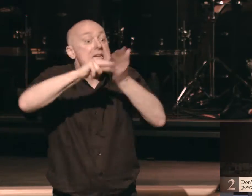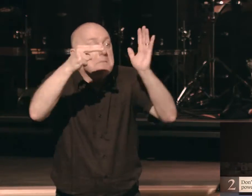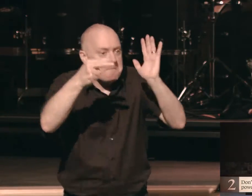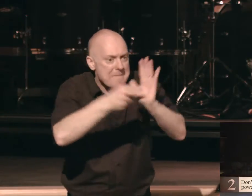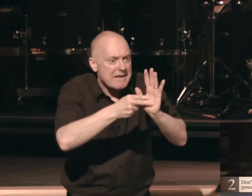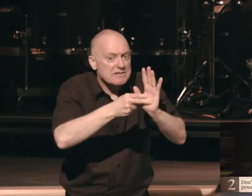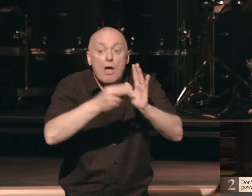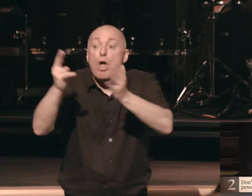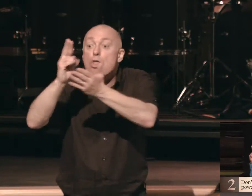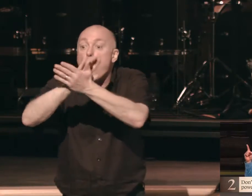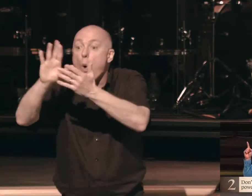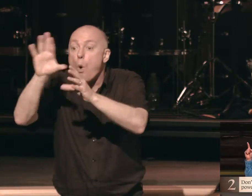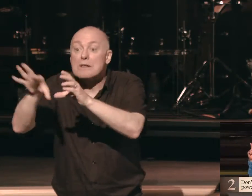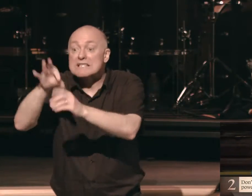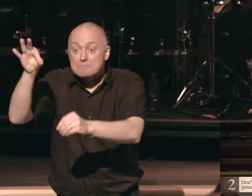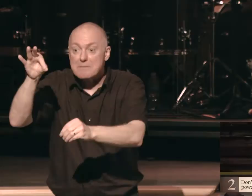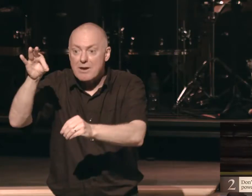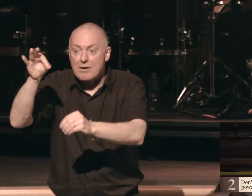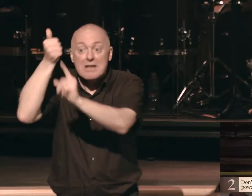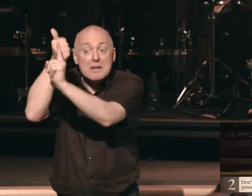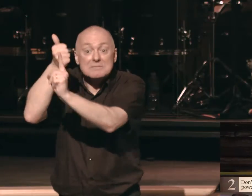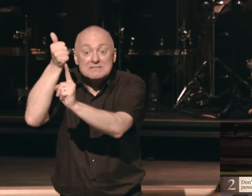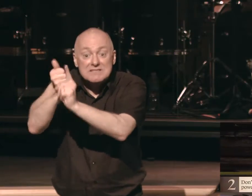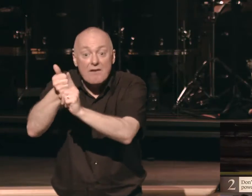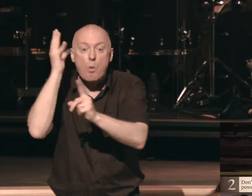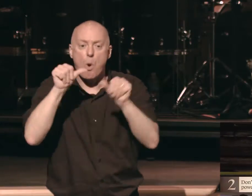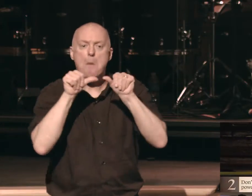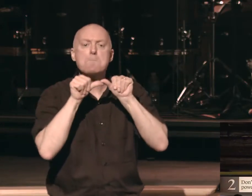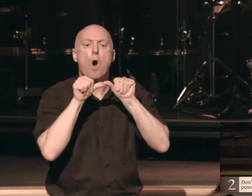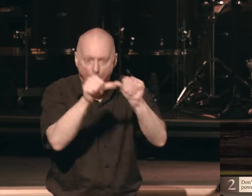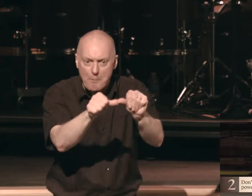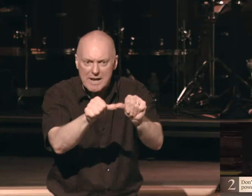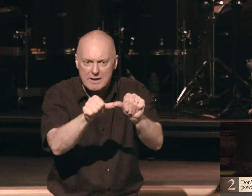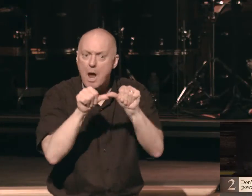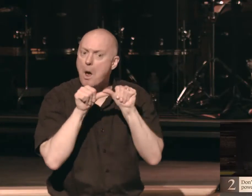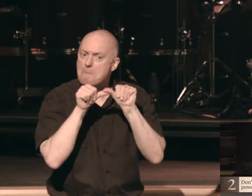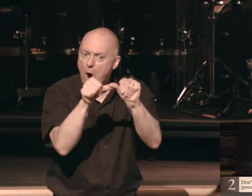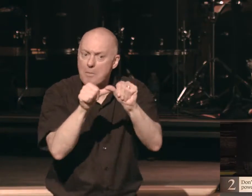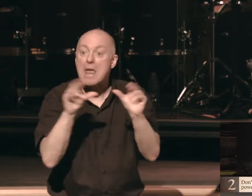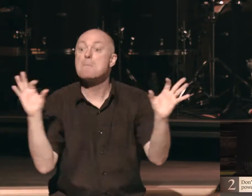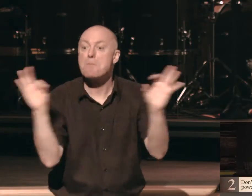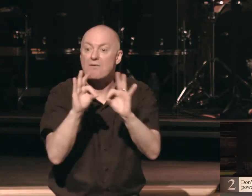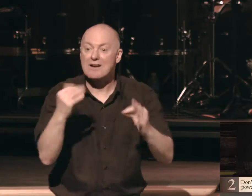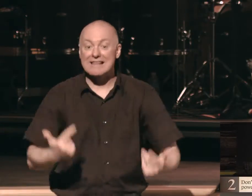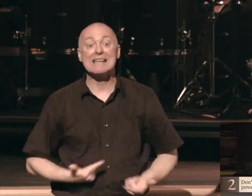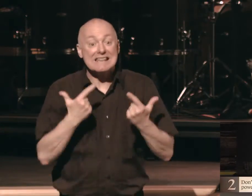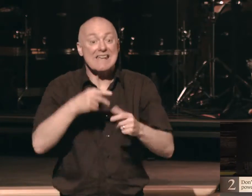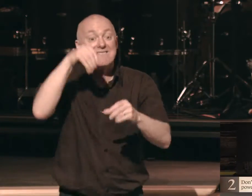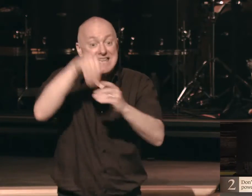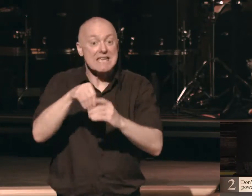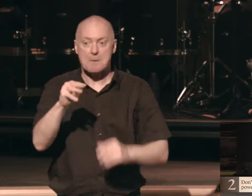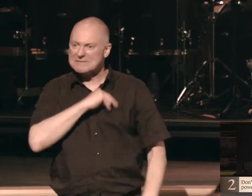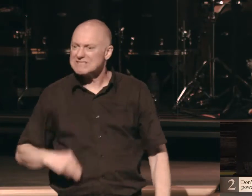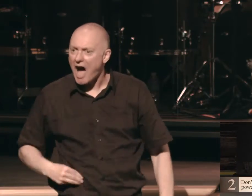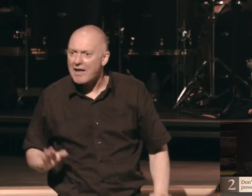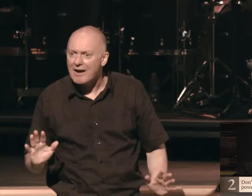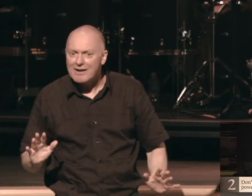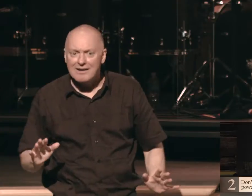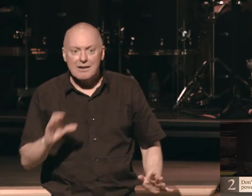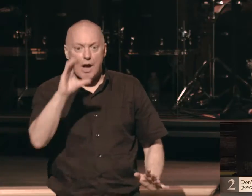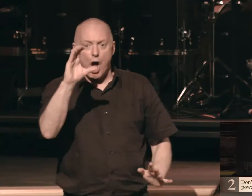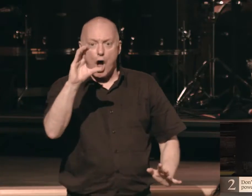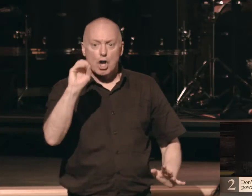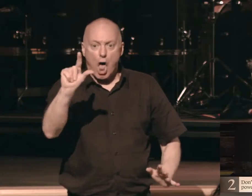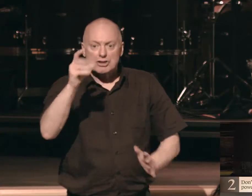This means then the Holy Spirit of God will permanently and perfectly dwell within the Messiah.